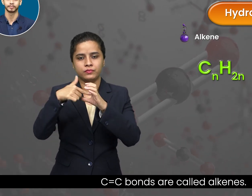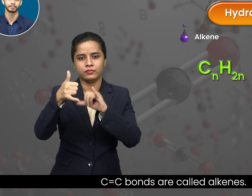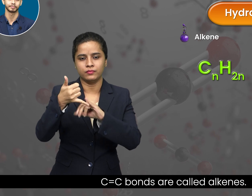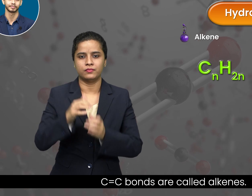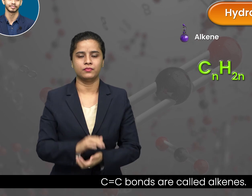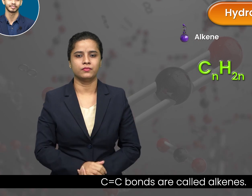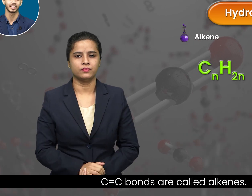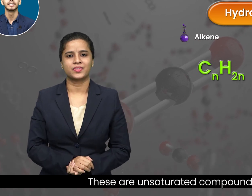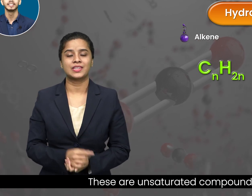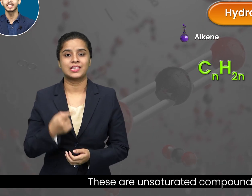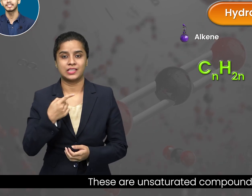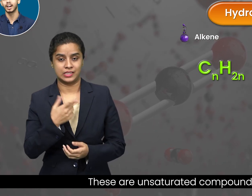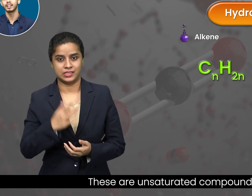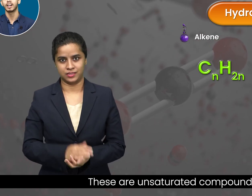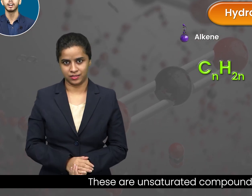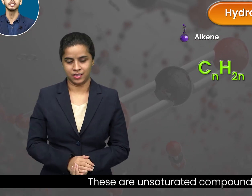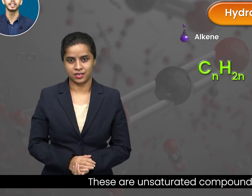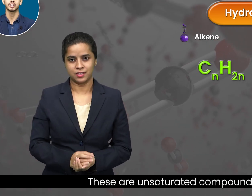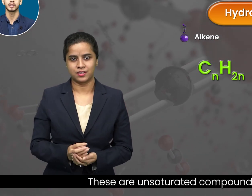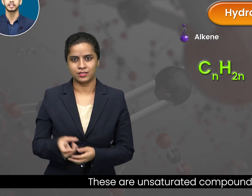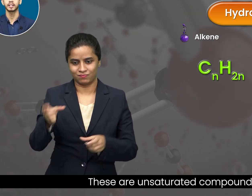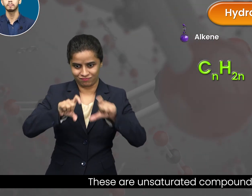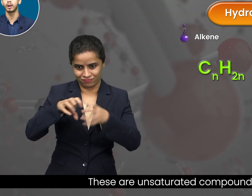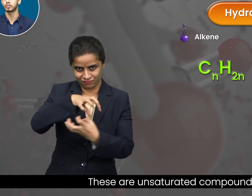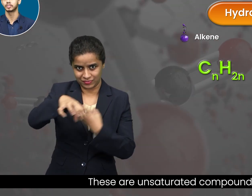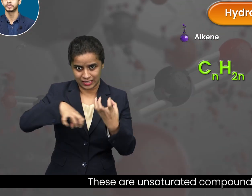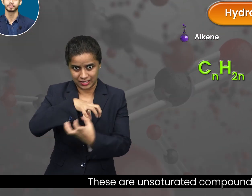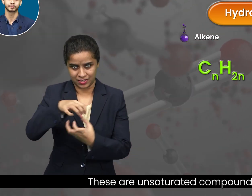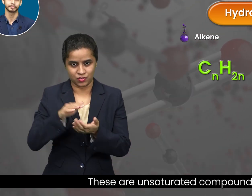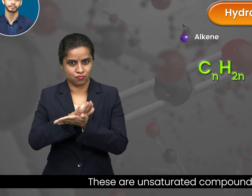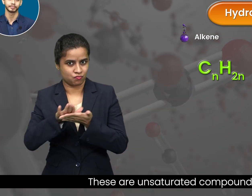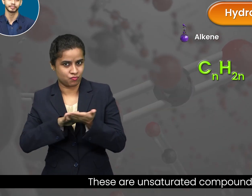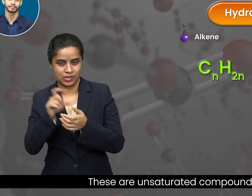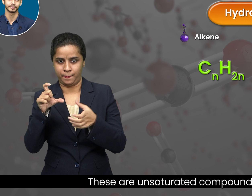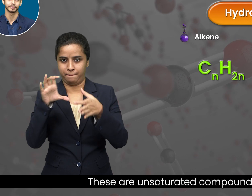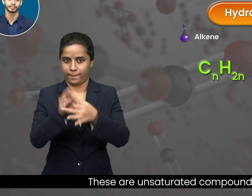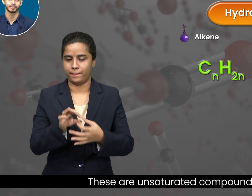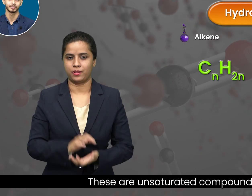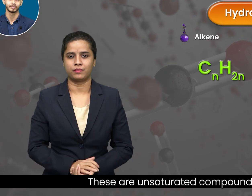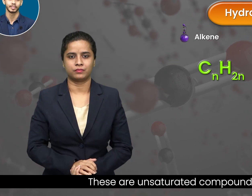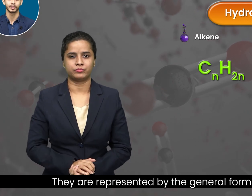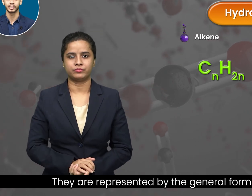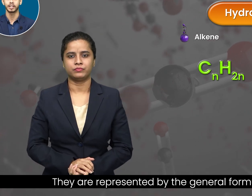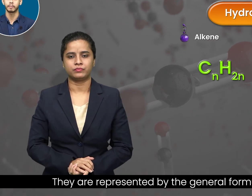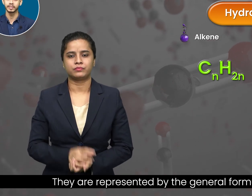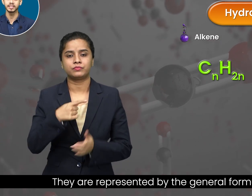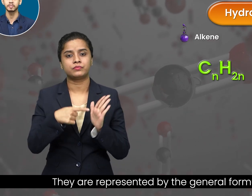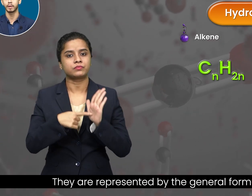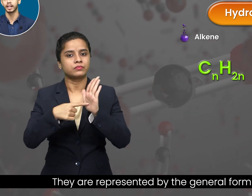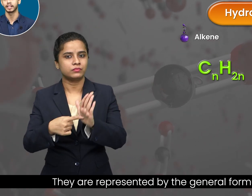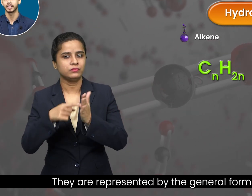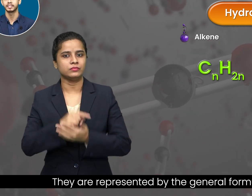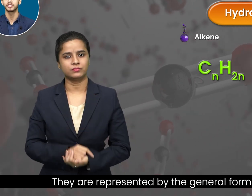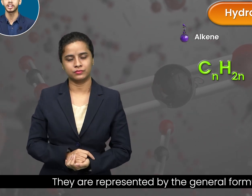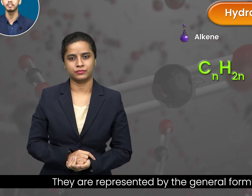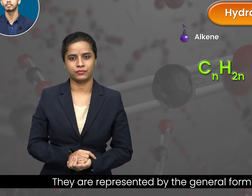alkenes. These are unsaturated compounds. They are represented